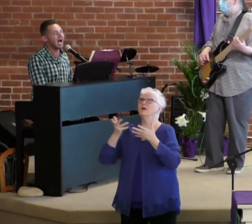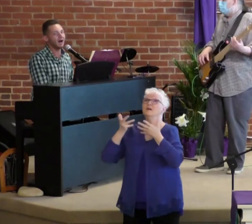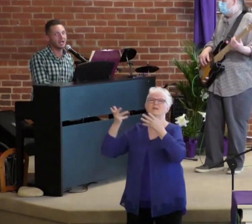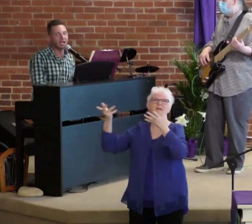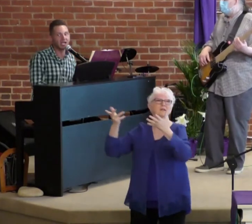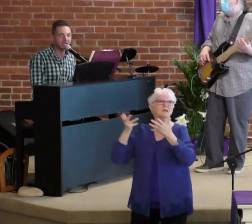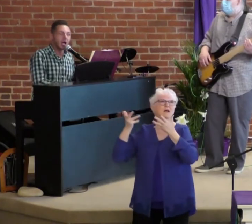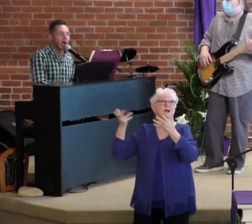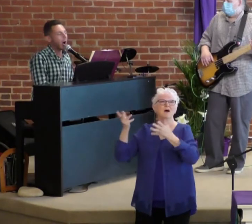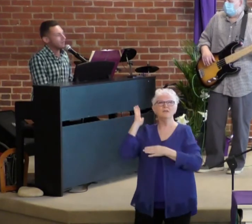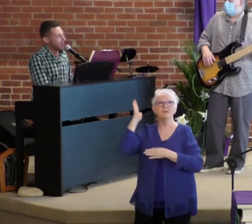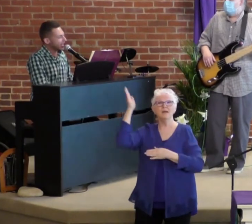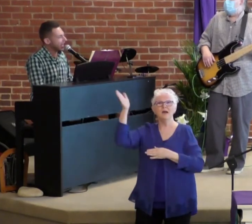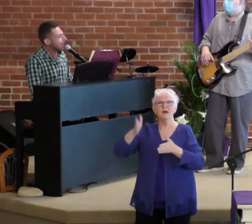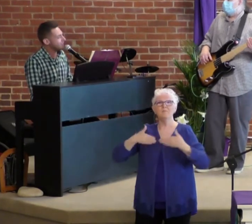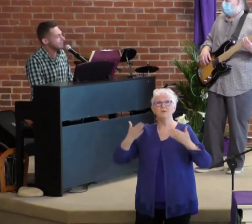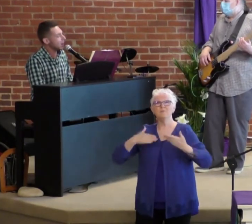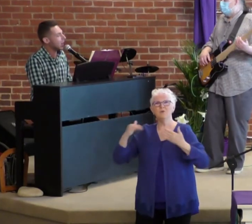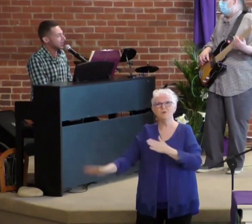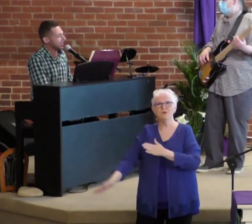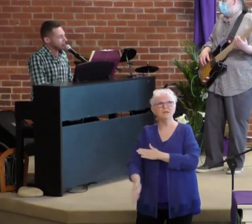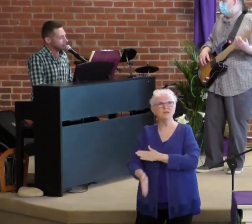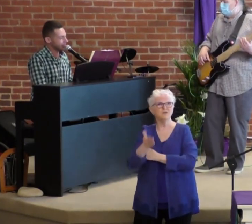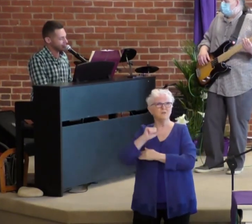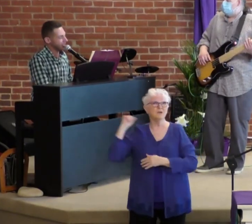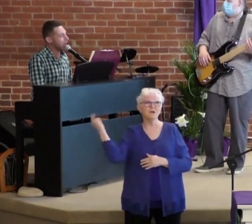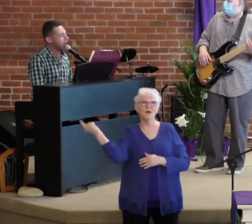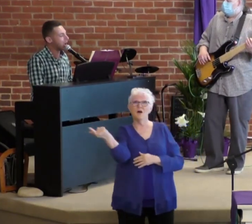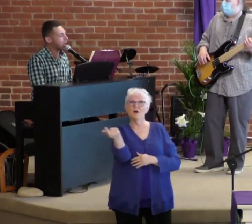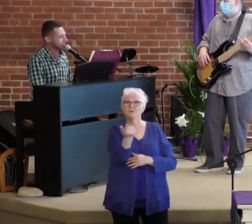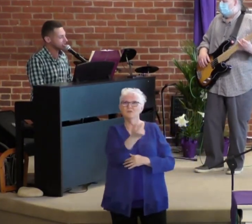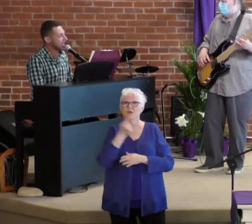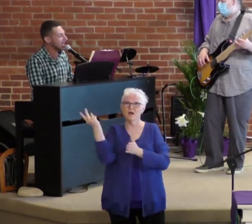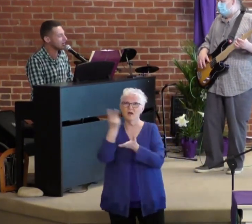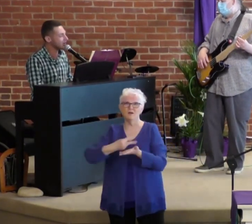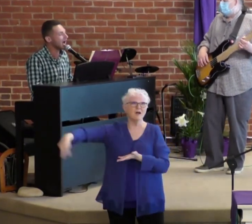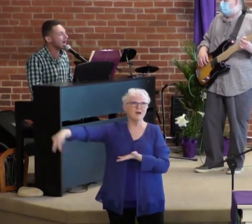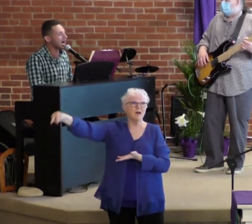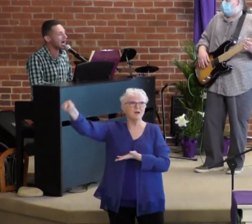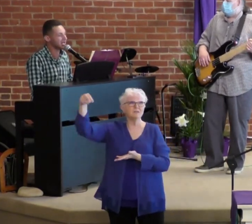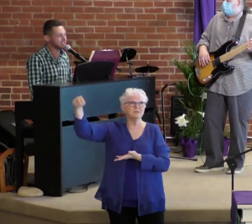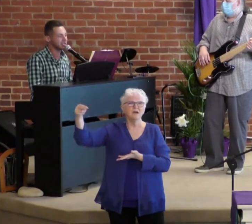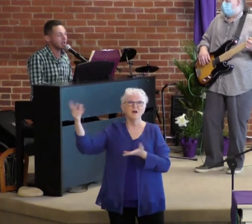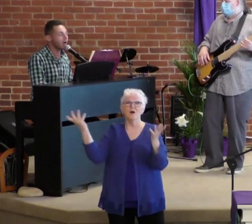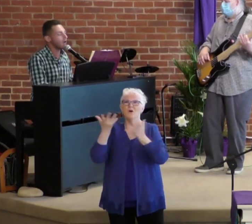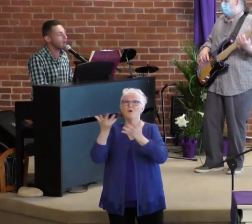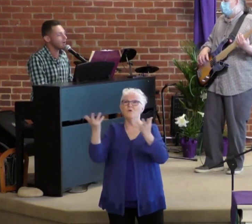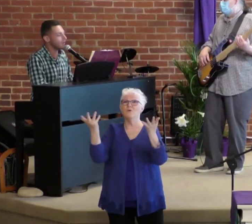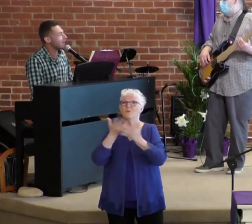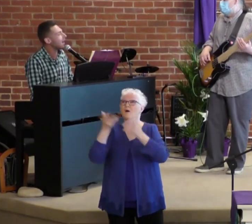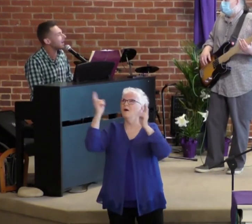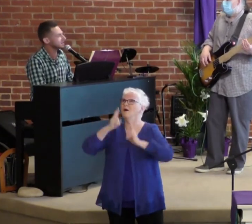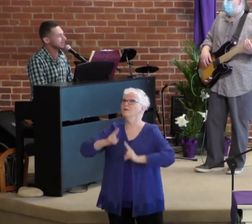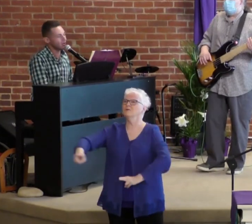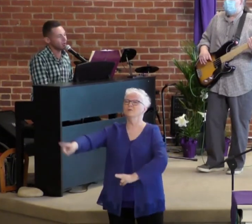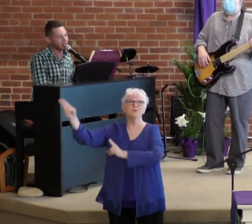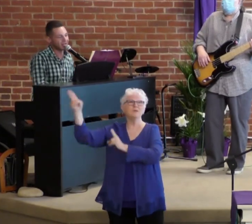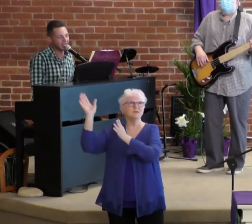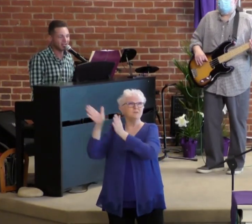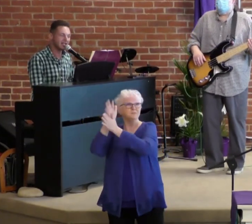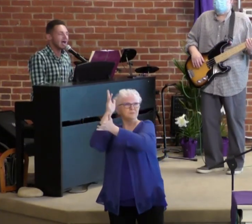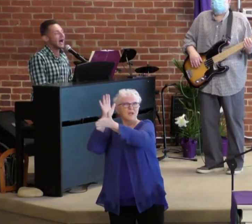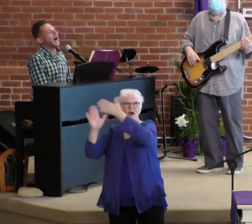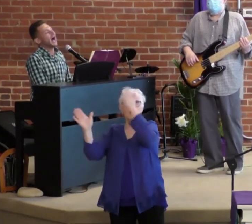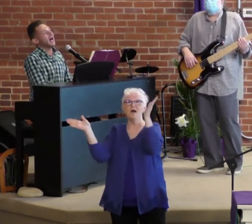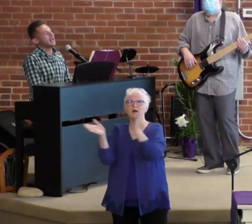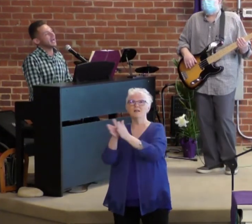what shouting, on that happy morning when we all shall rise. Oh, what